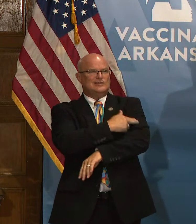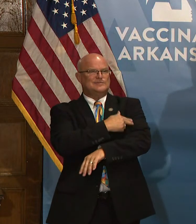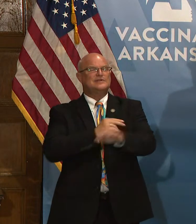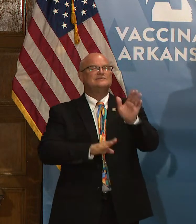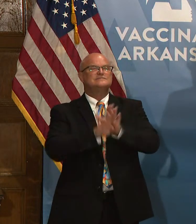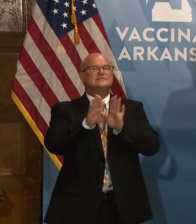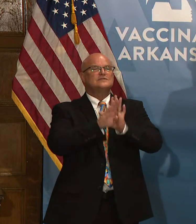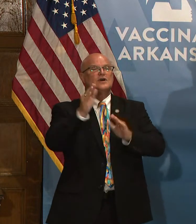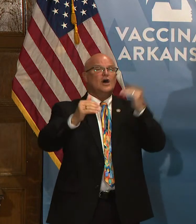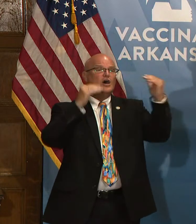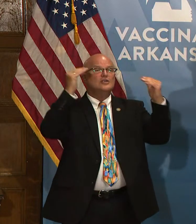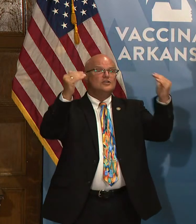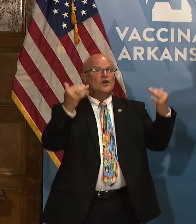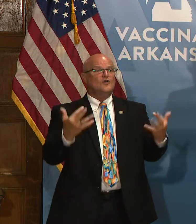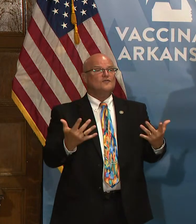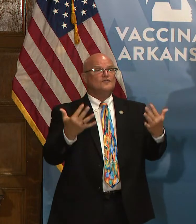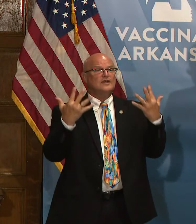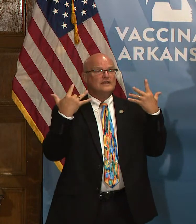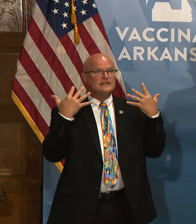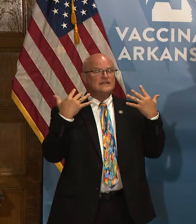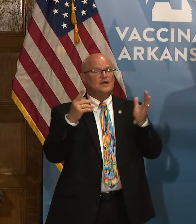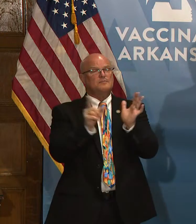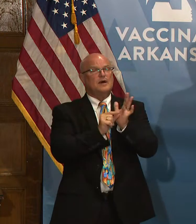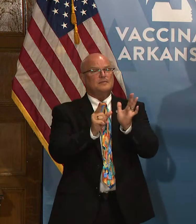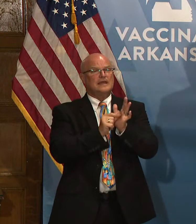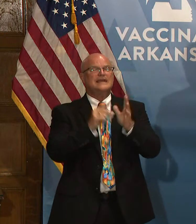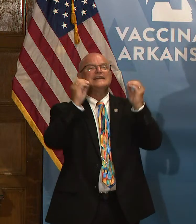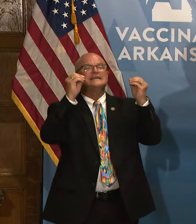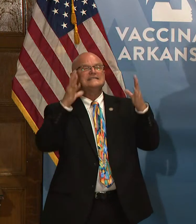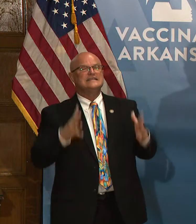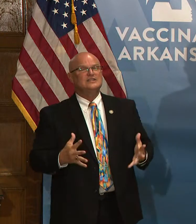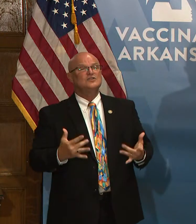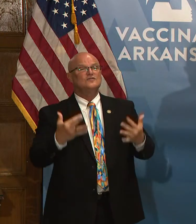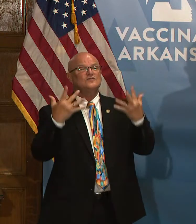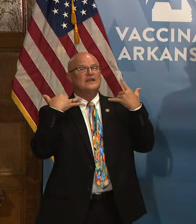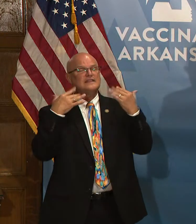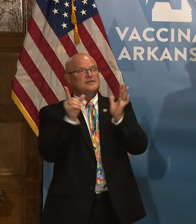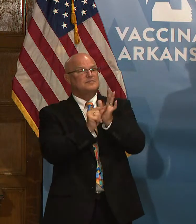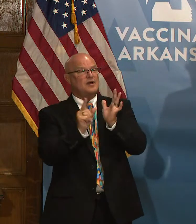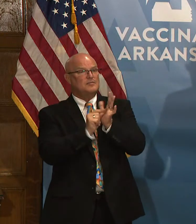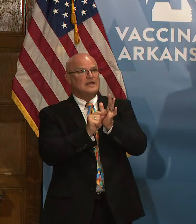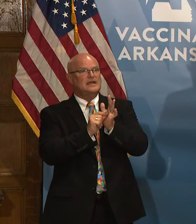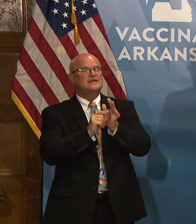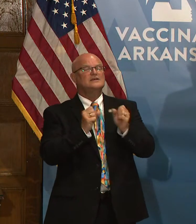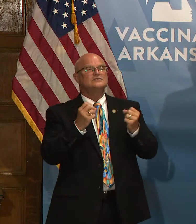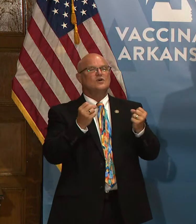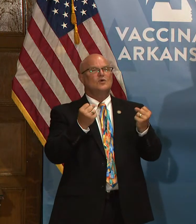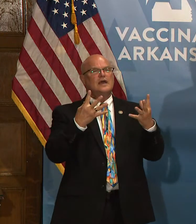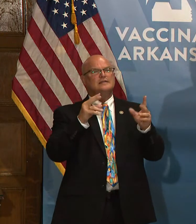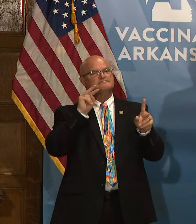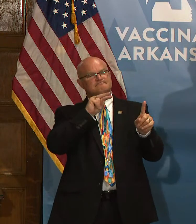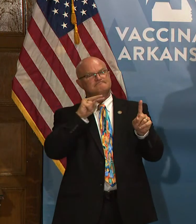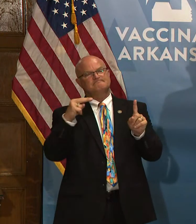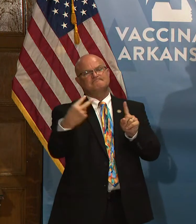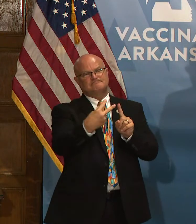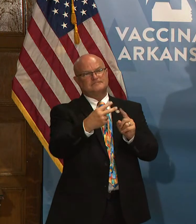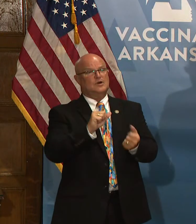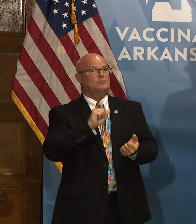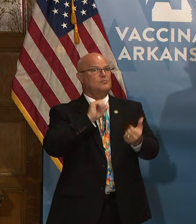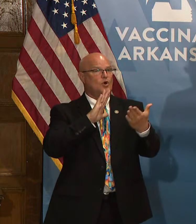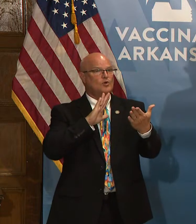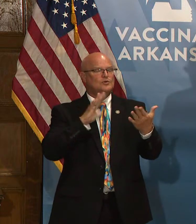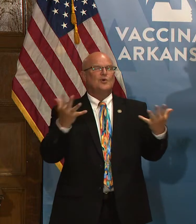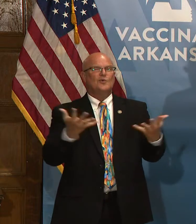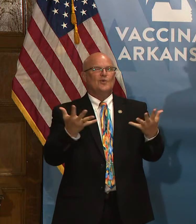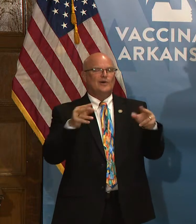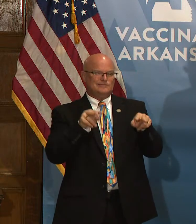very adult-friendly publications, teacher-friendly publications, so a multi-pronged approach. That was